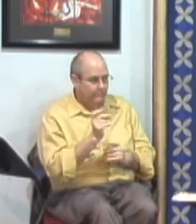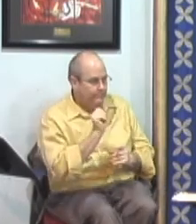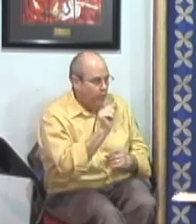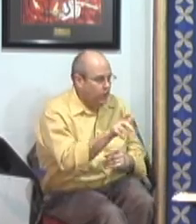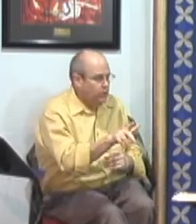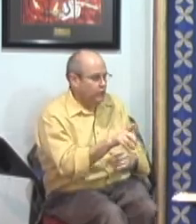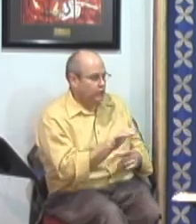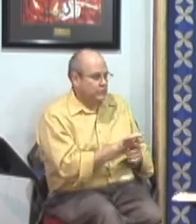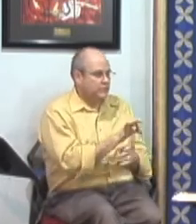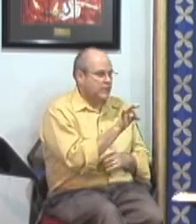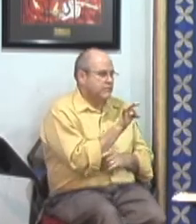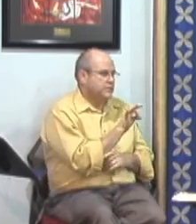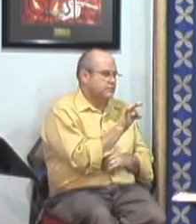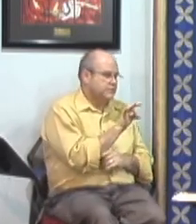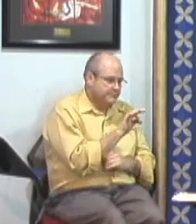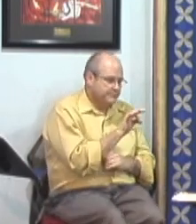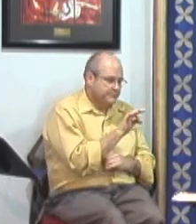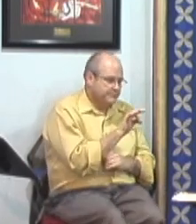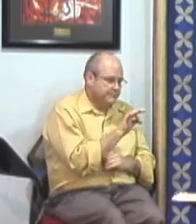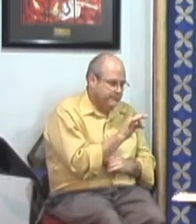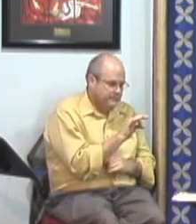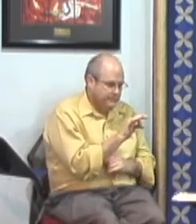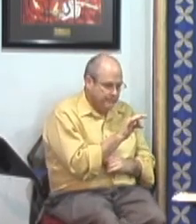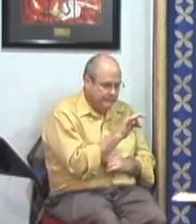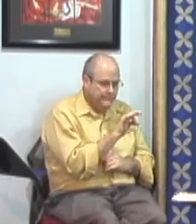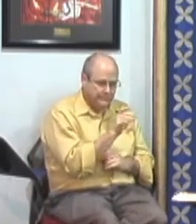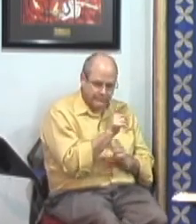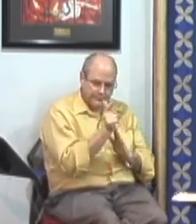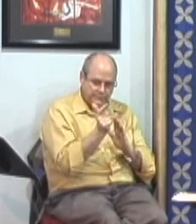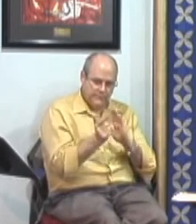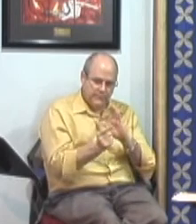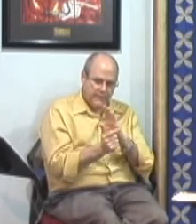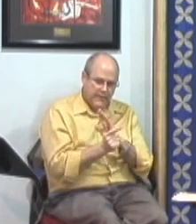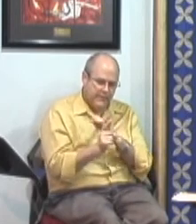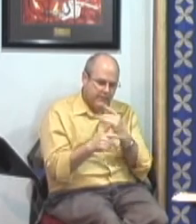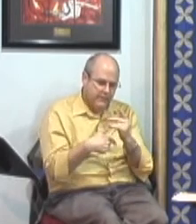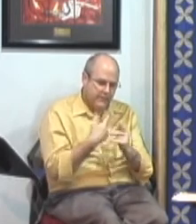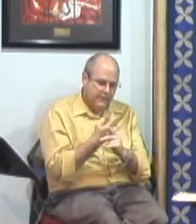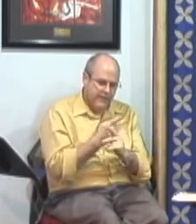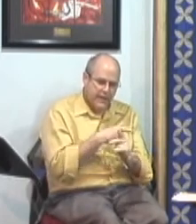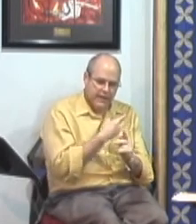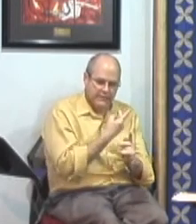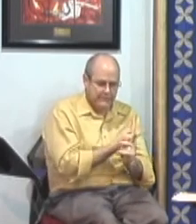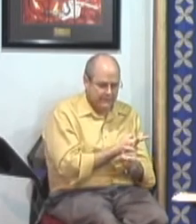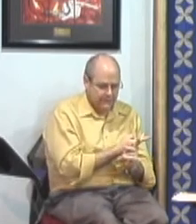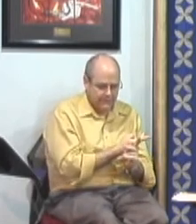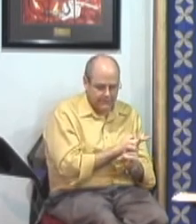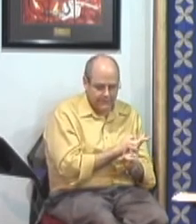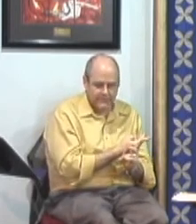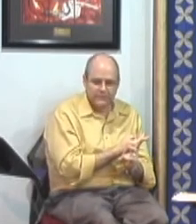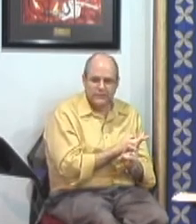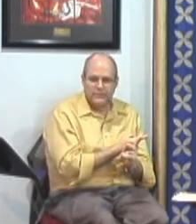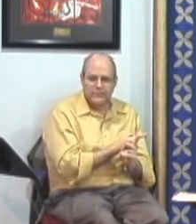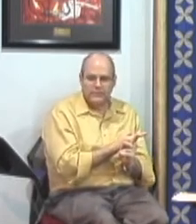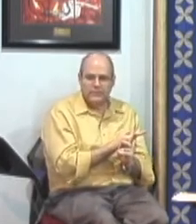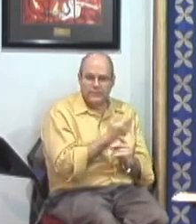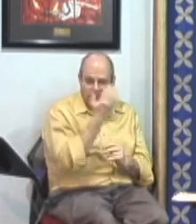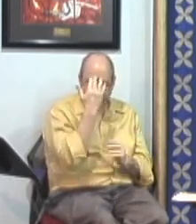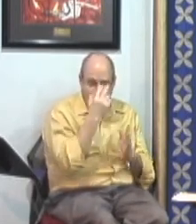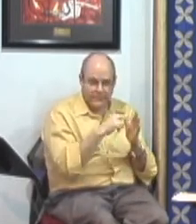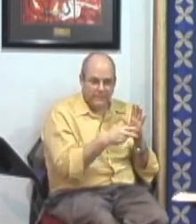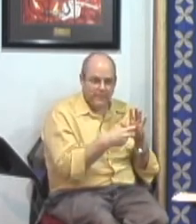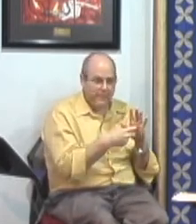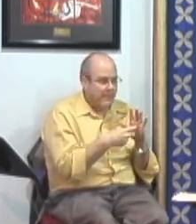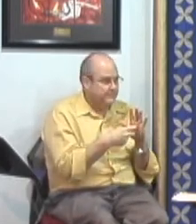eternal spirits. And the law of kinds applies to this situation. Do you know what the law of kinds